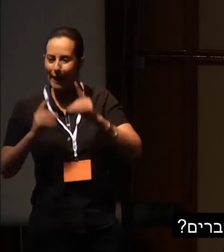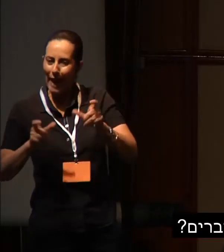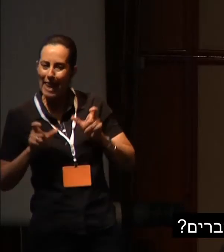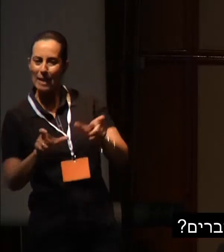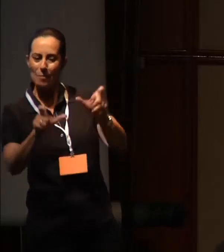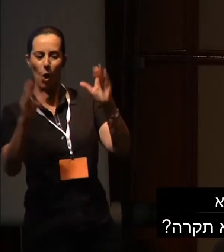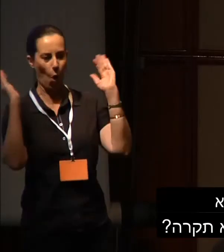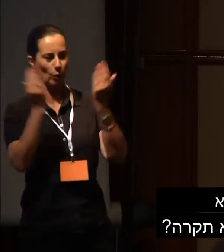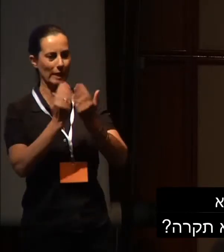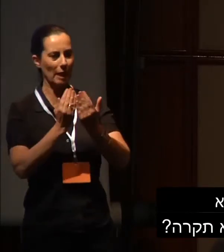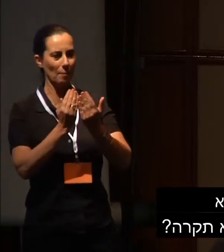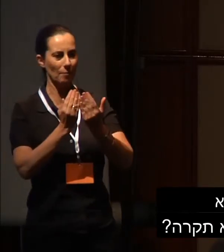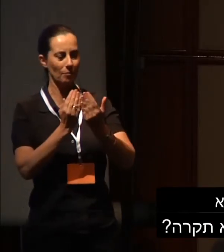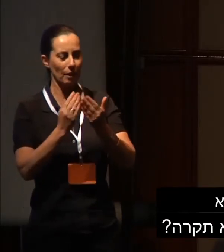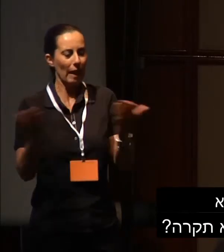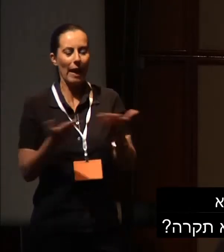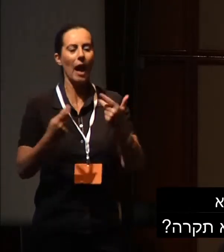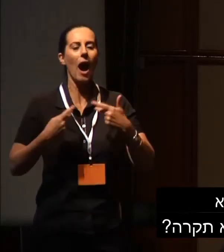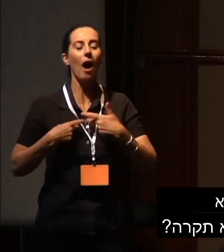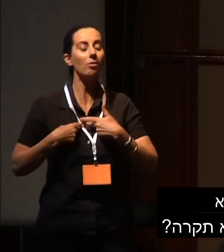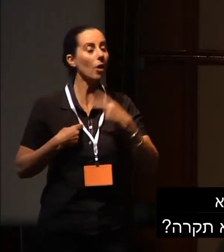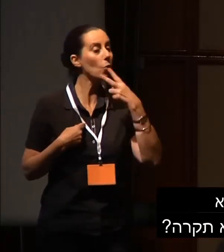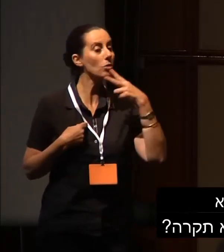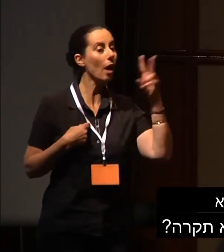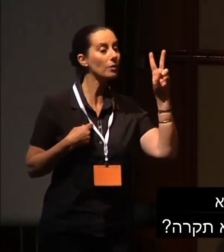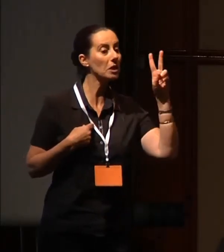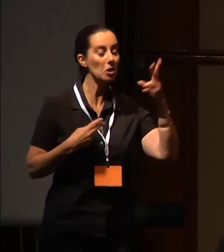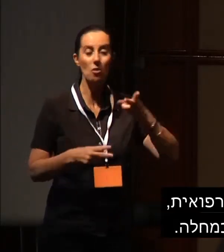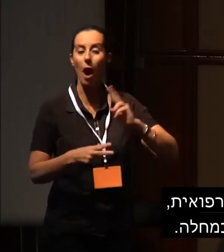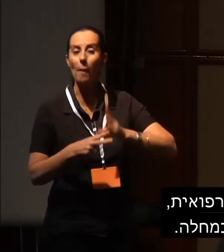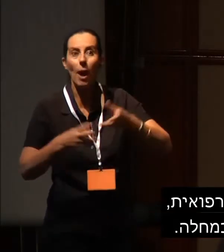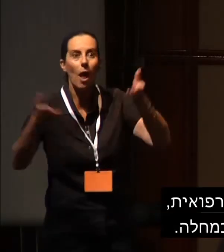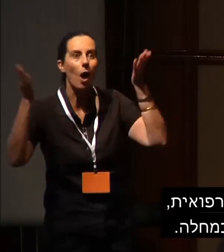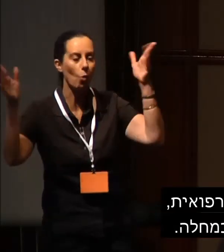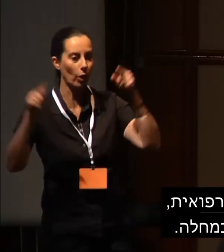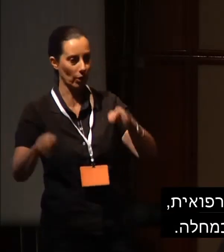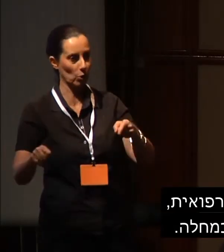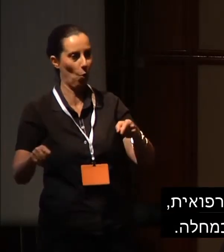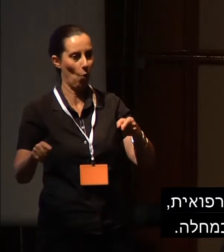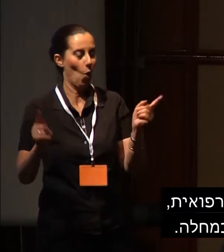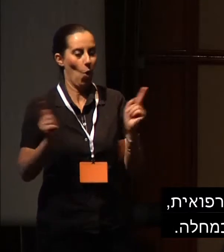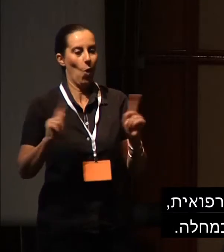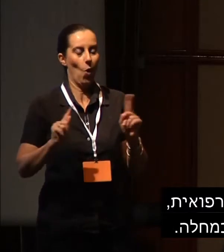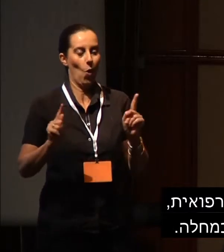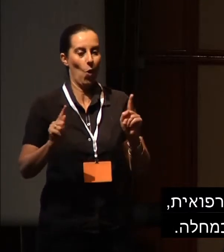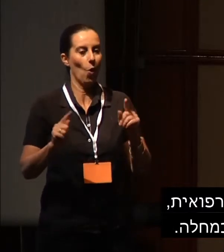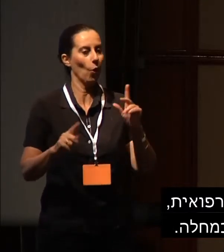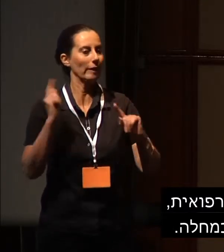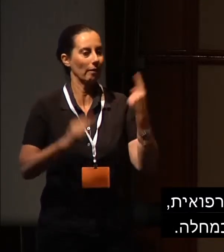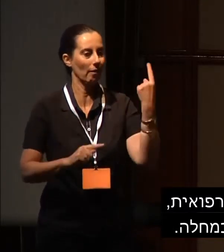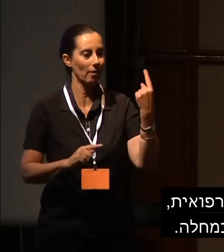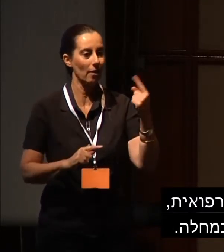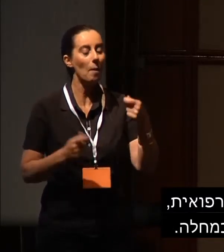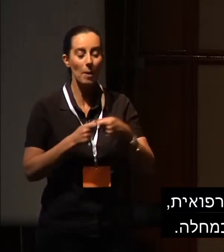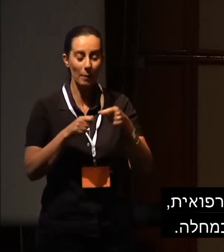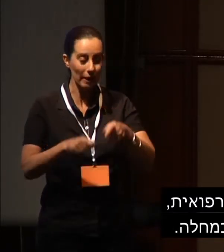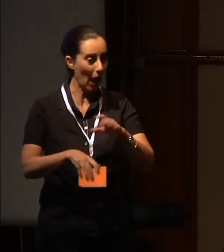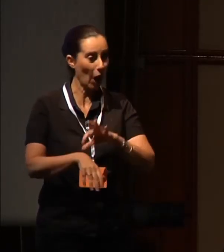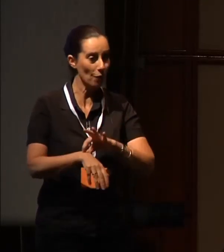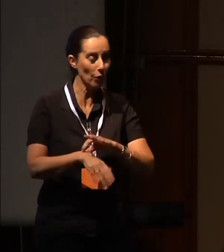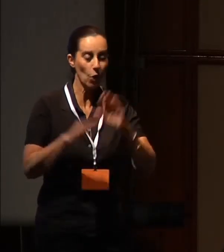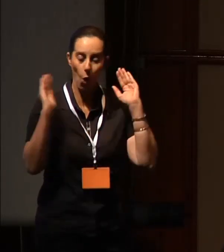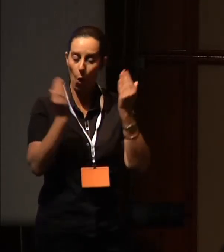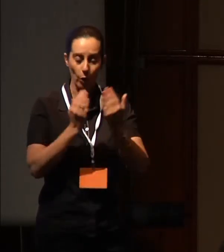prevent things, how can we actually make sure that this horrible disease doesn't happen? In any case, medically, autism would never be classified as a